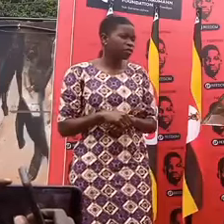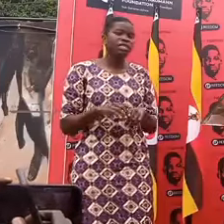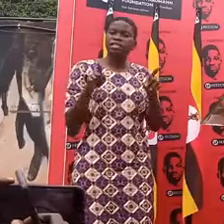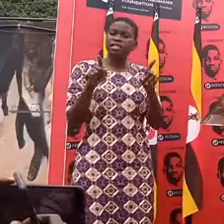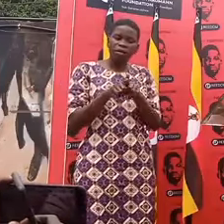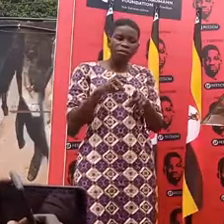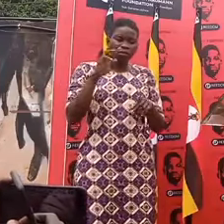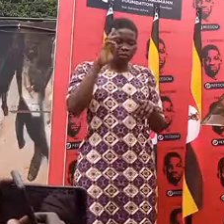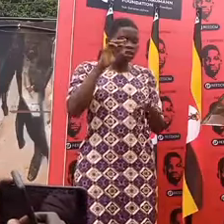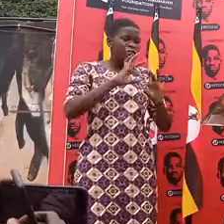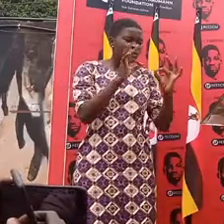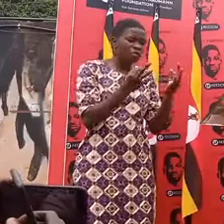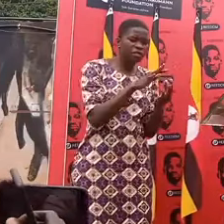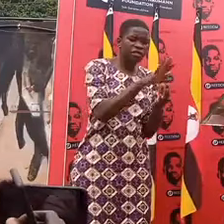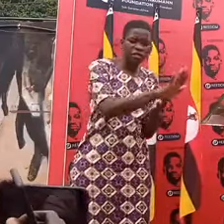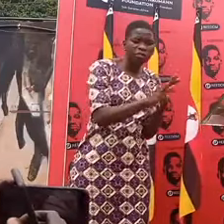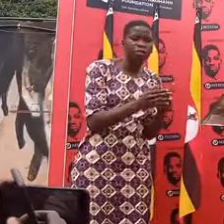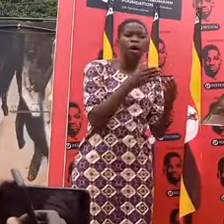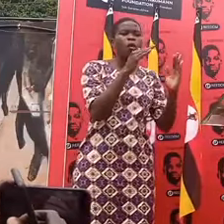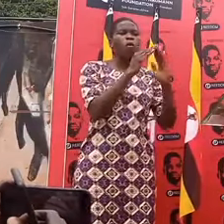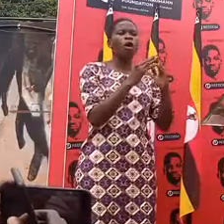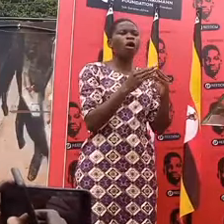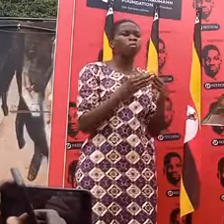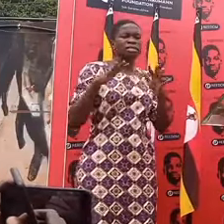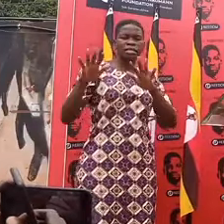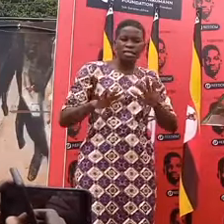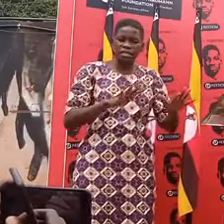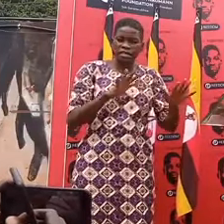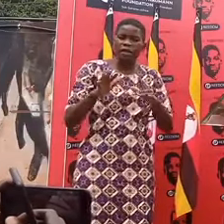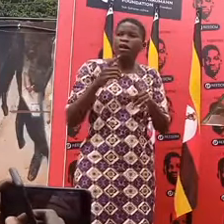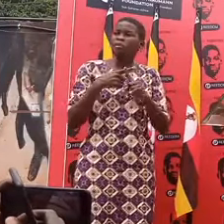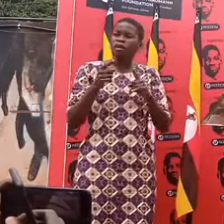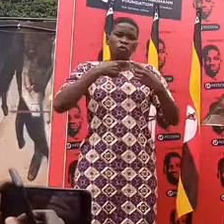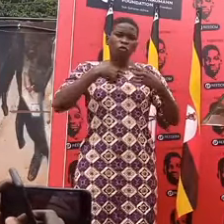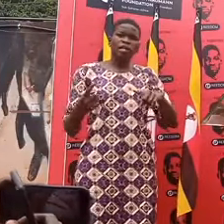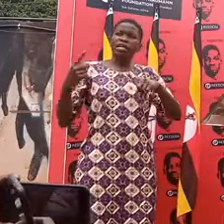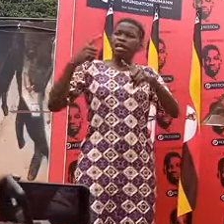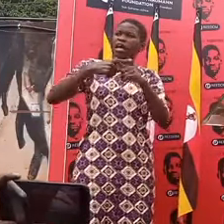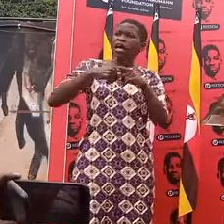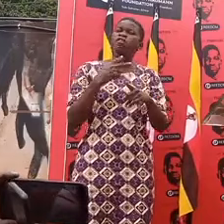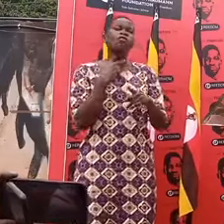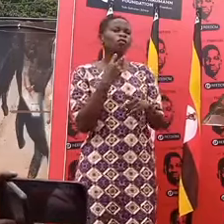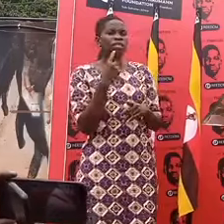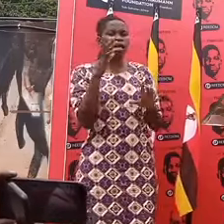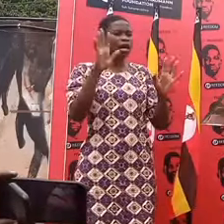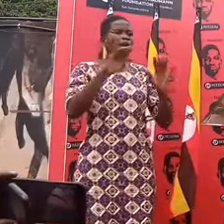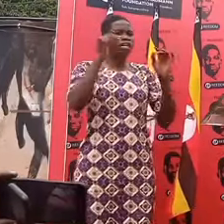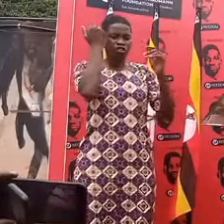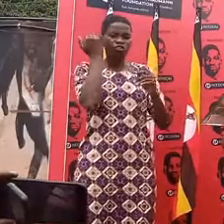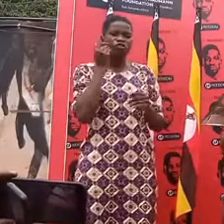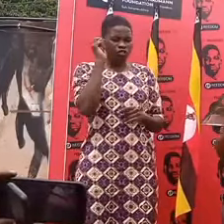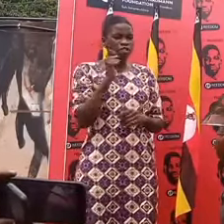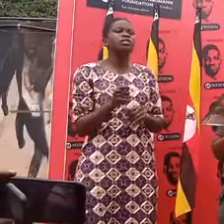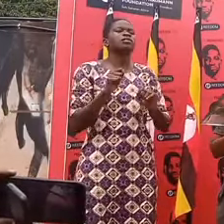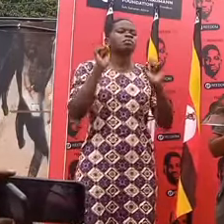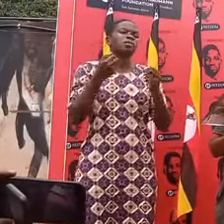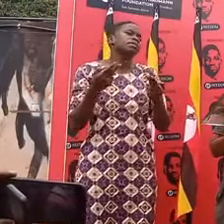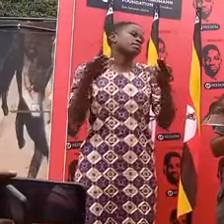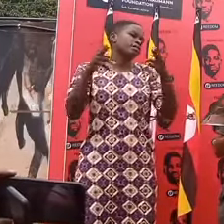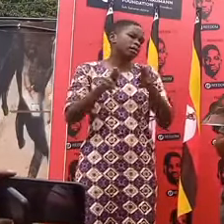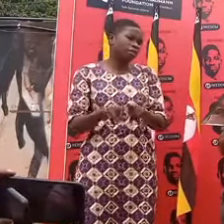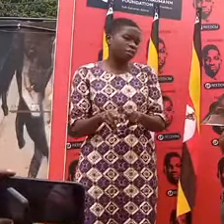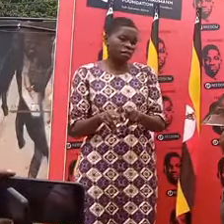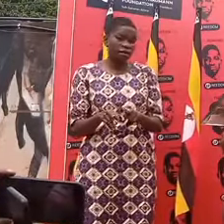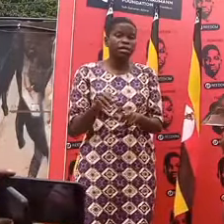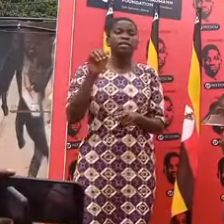families and we have come to add our voices there in demanding for justice to be done. Nonetheless,